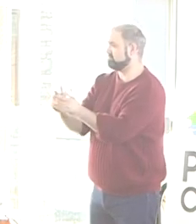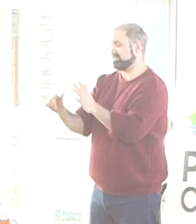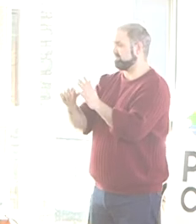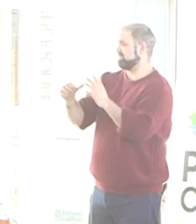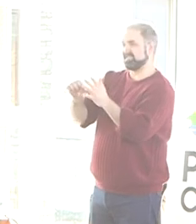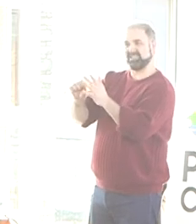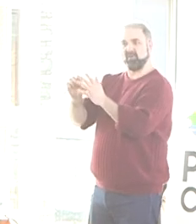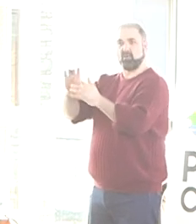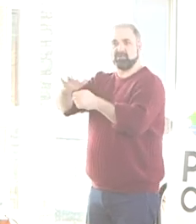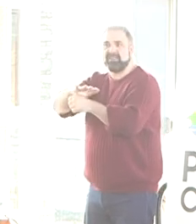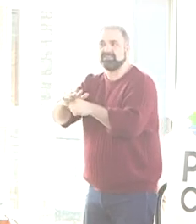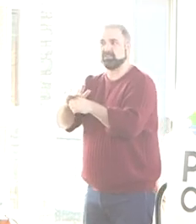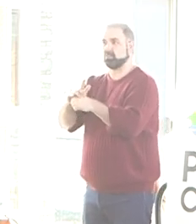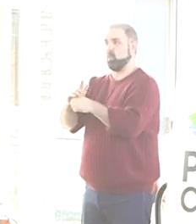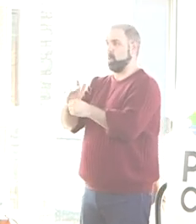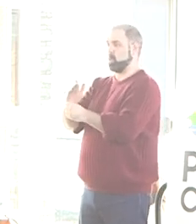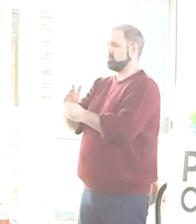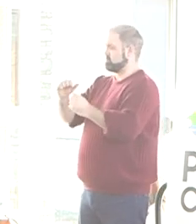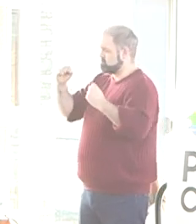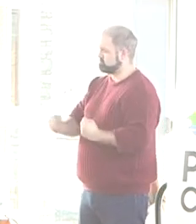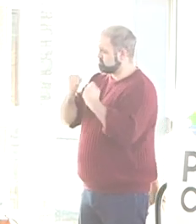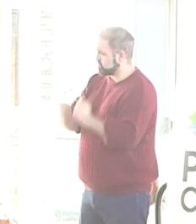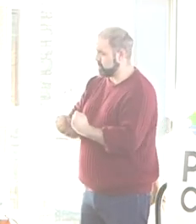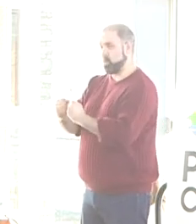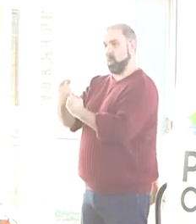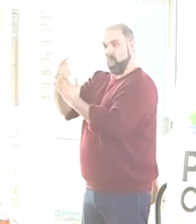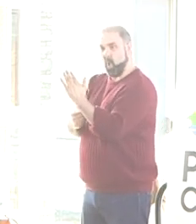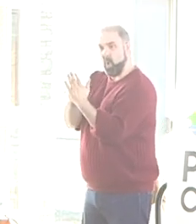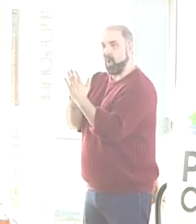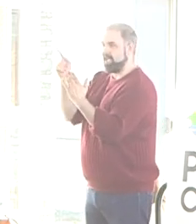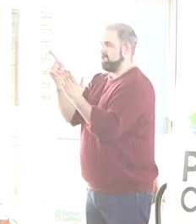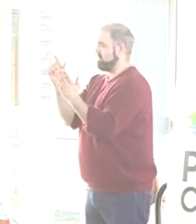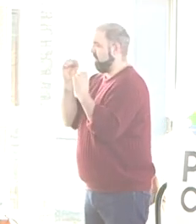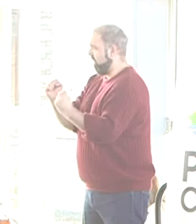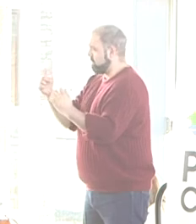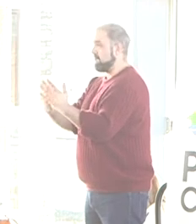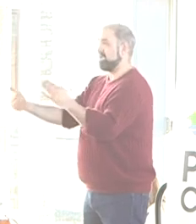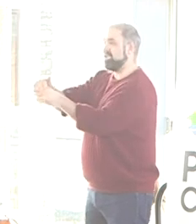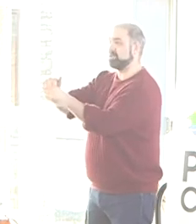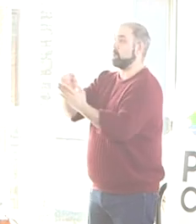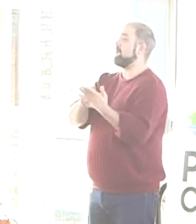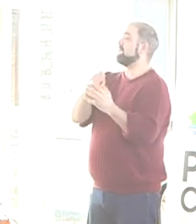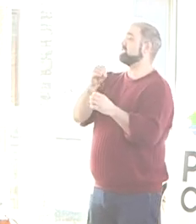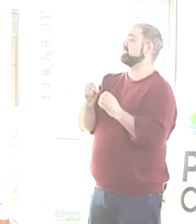difficult and hard law is what Peter did in the real world. And the LGBT